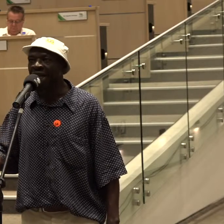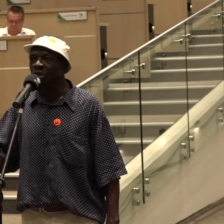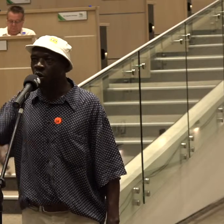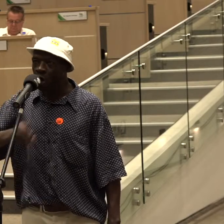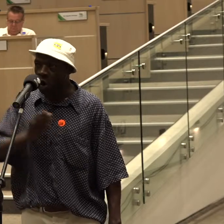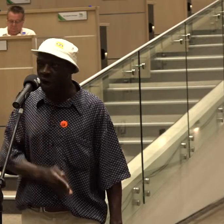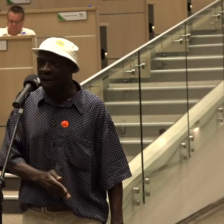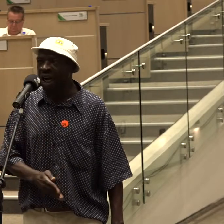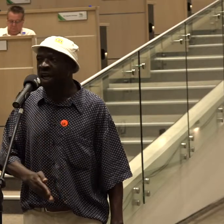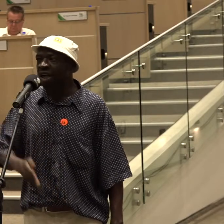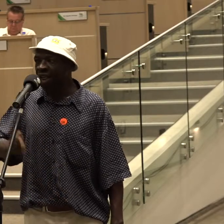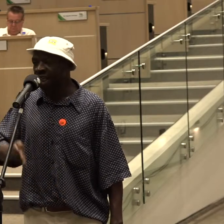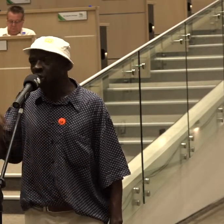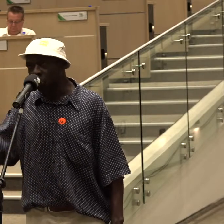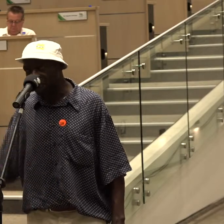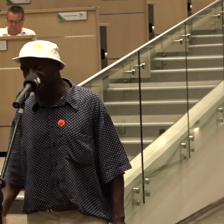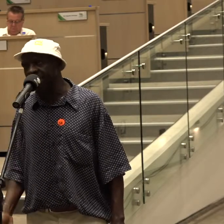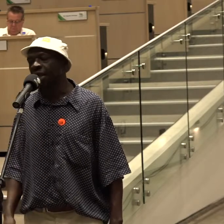foreign